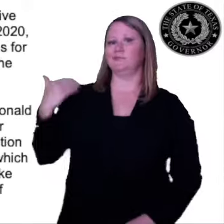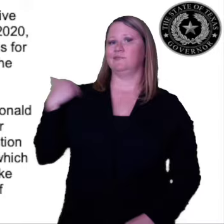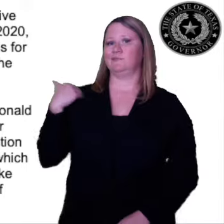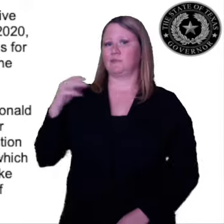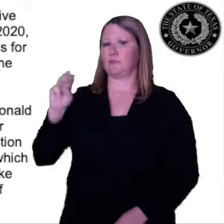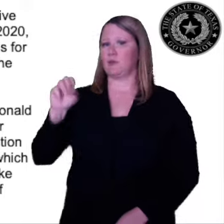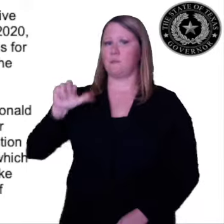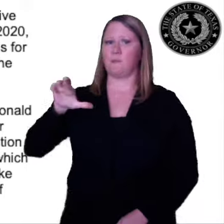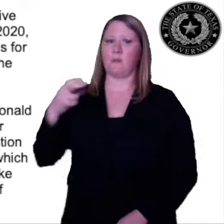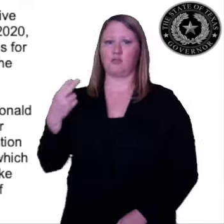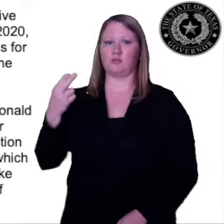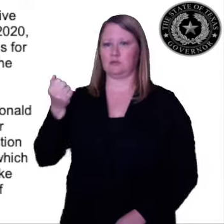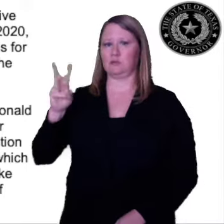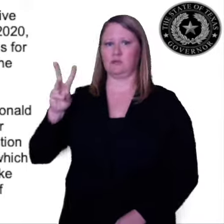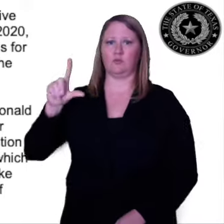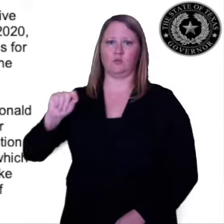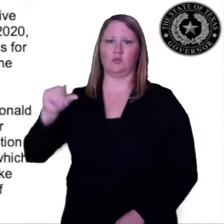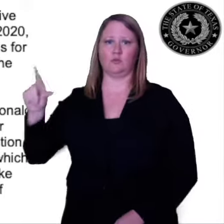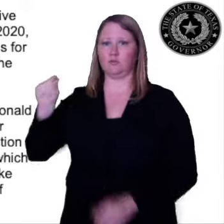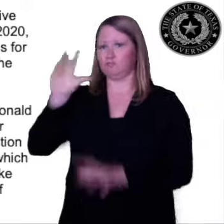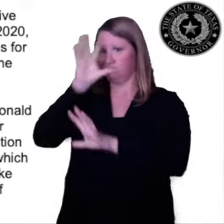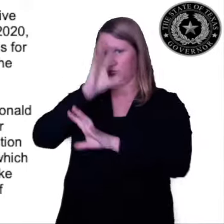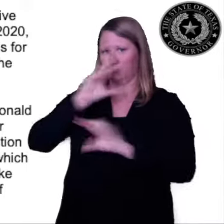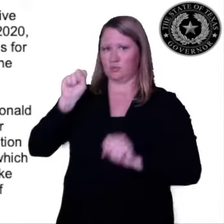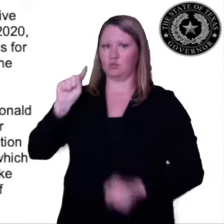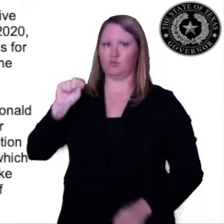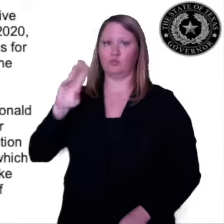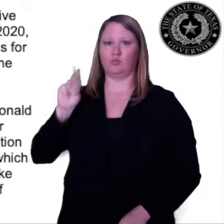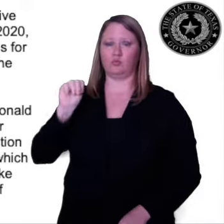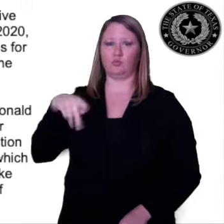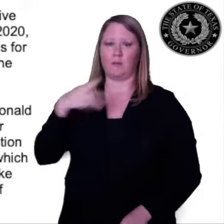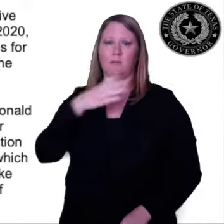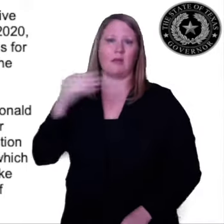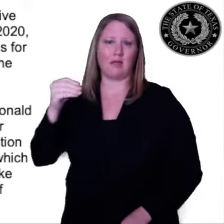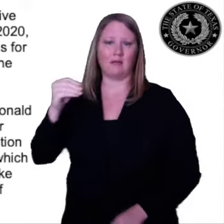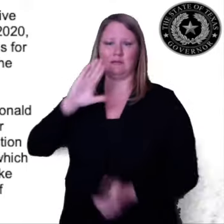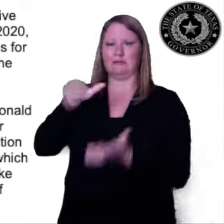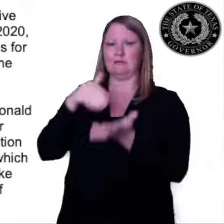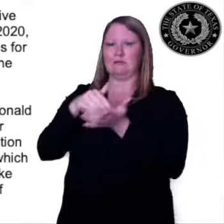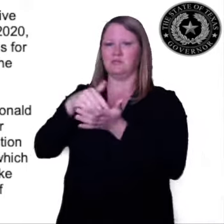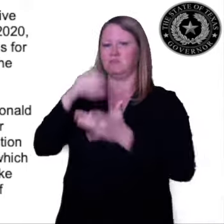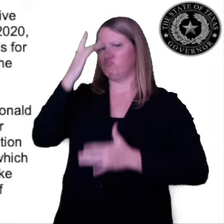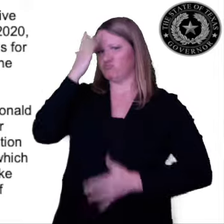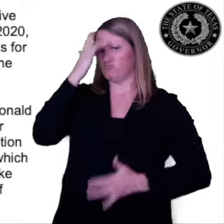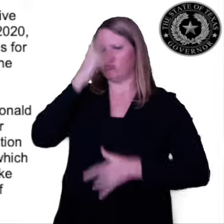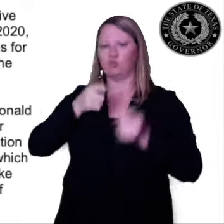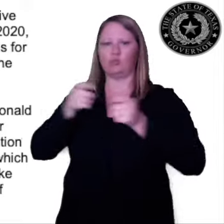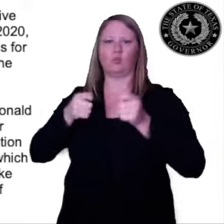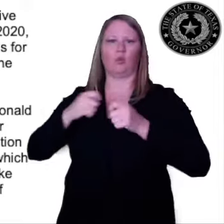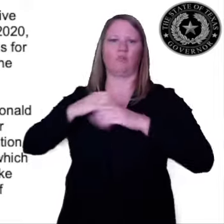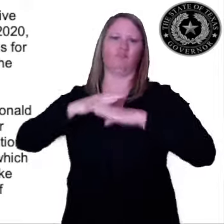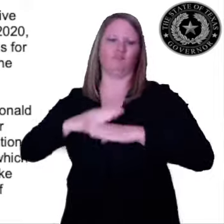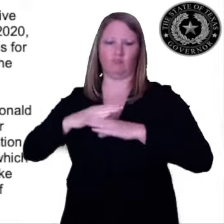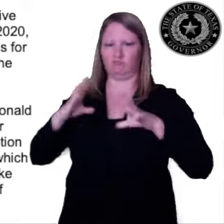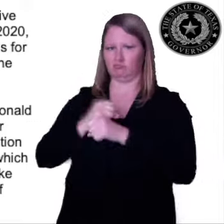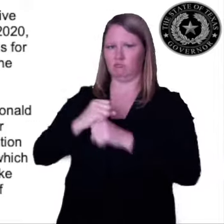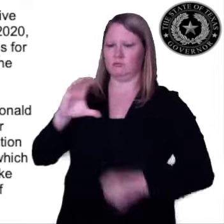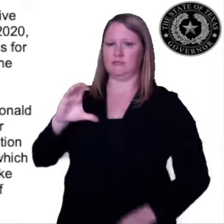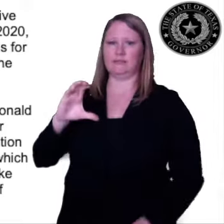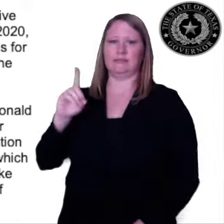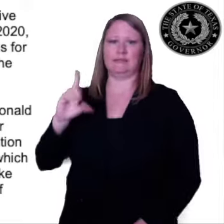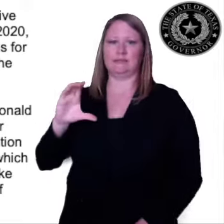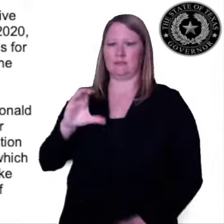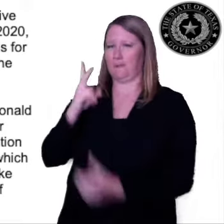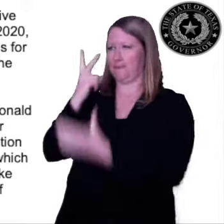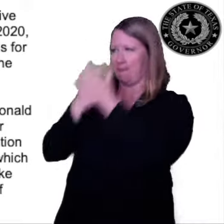whereas I issued Executive Order GA08 on March 19, 2020,